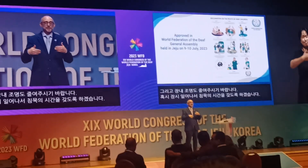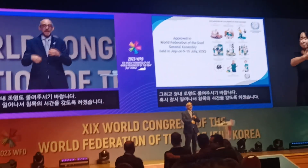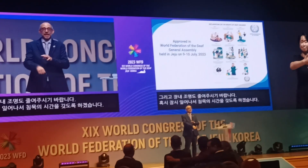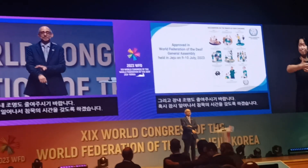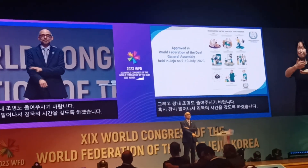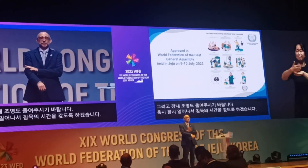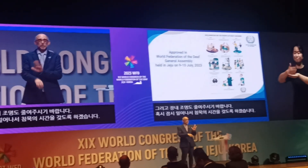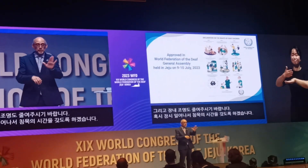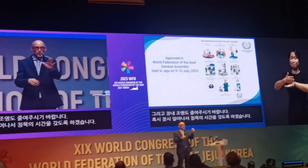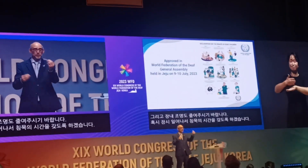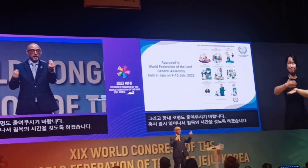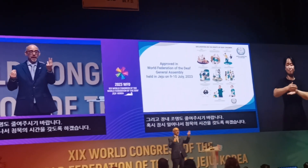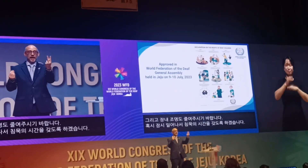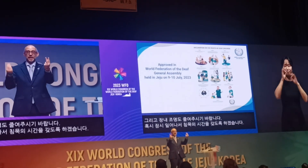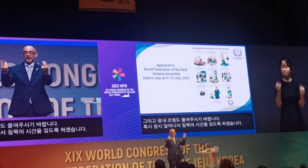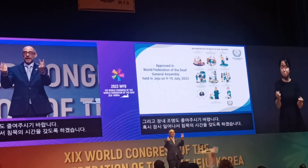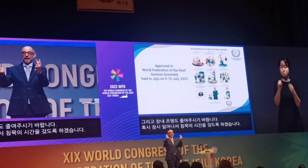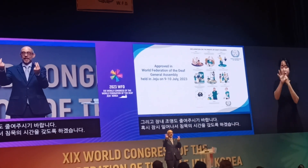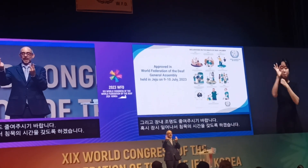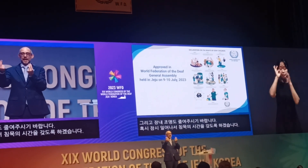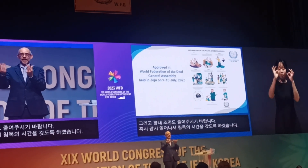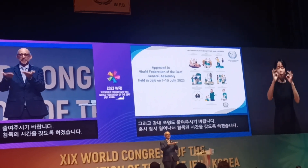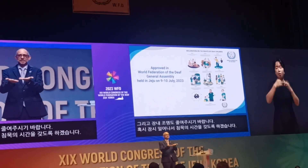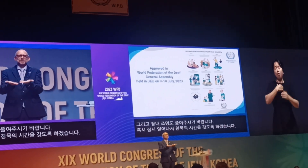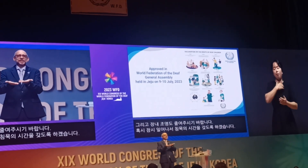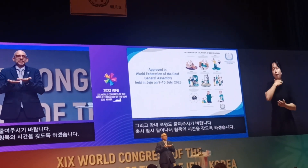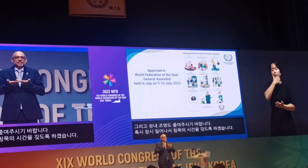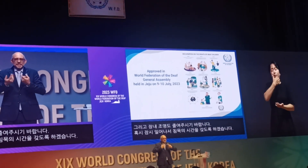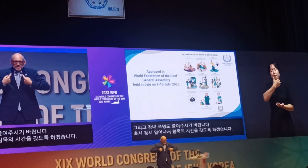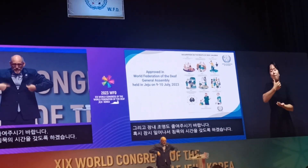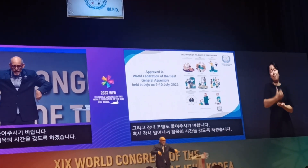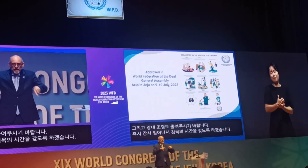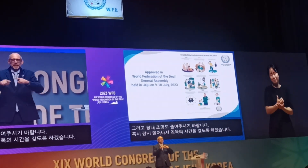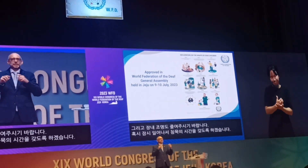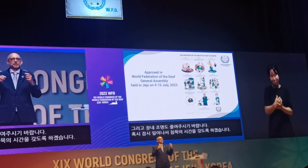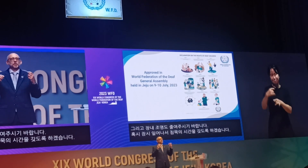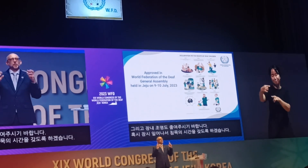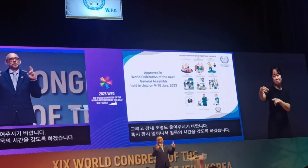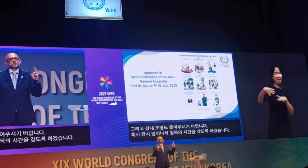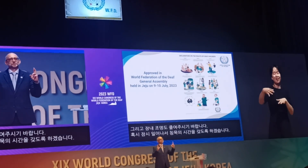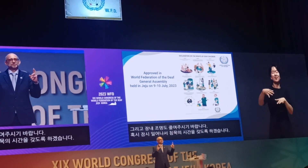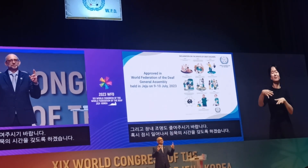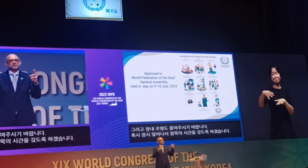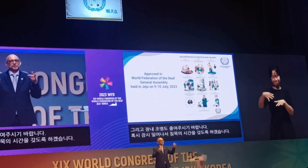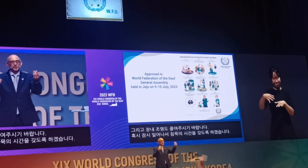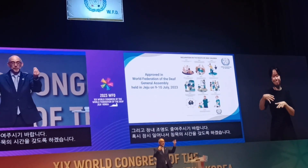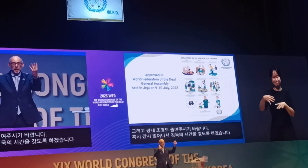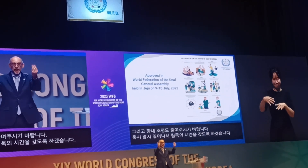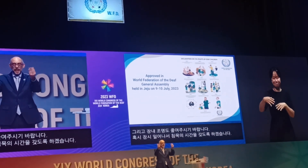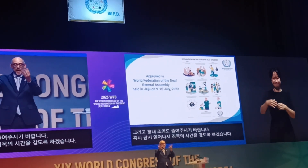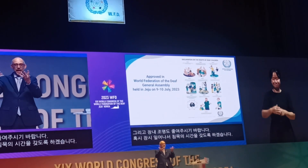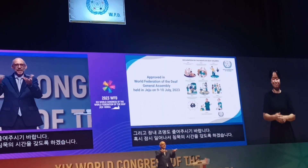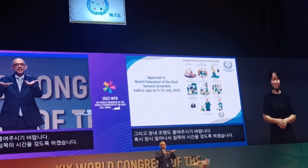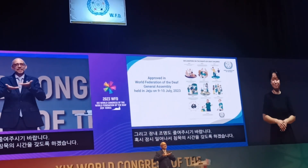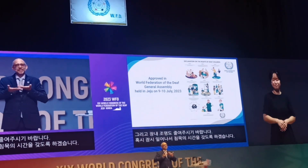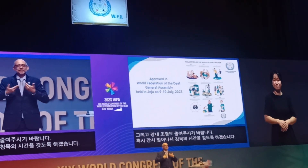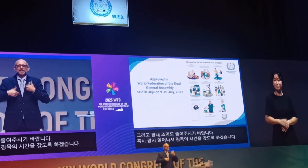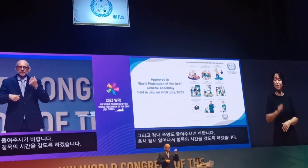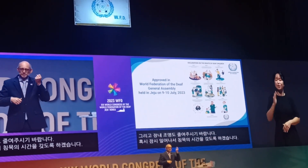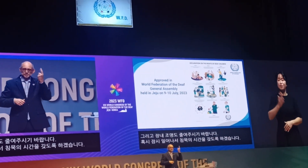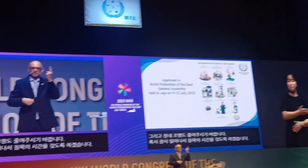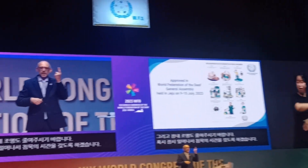Thank you. That was a very moving moment. Seeing all of your lights on, it gives us hope.